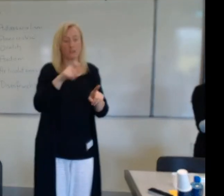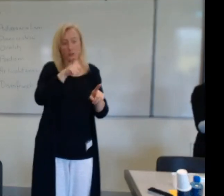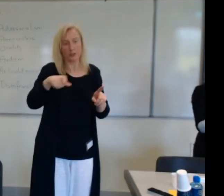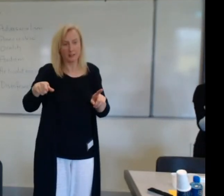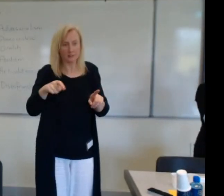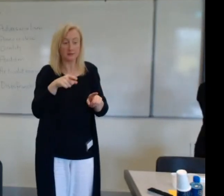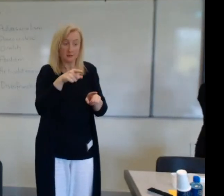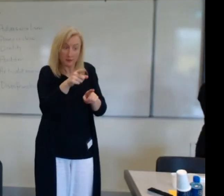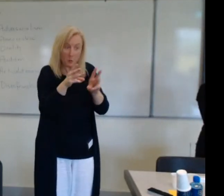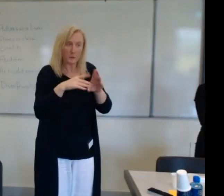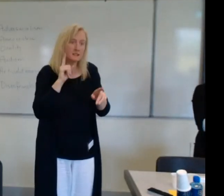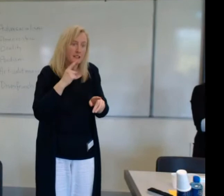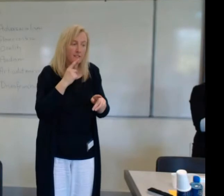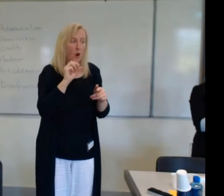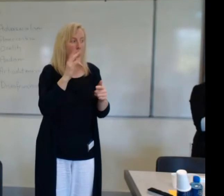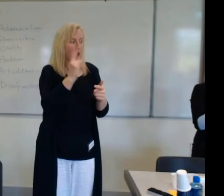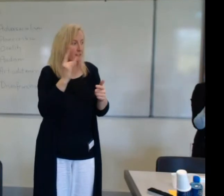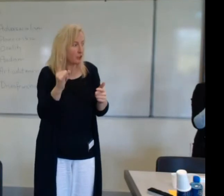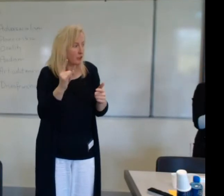deaf people and hard of hearing people, but they didn't have